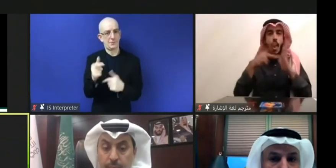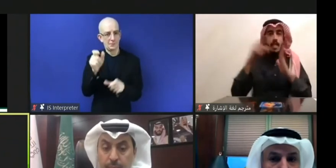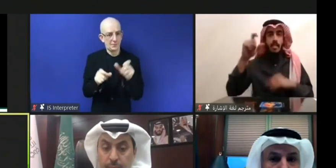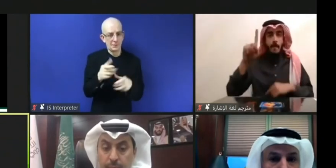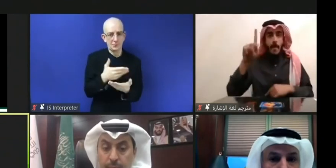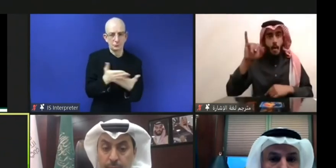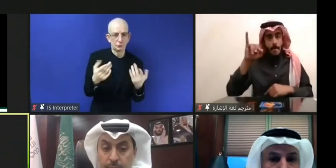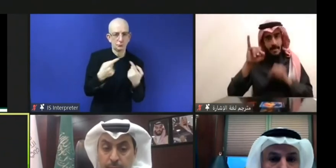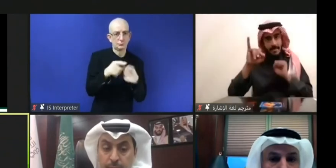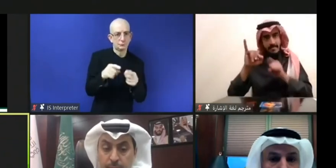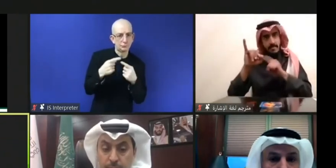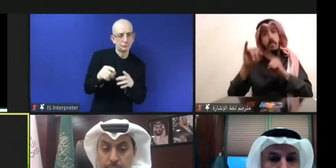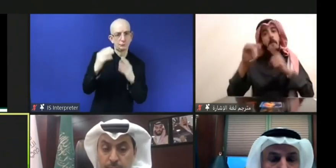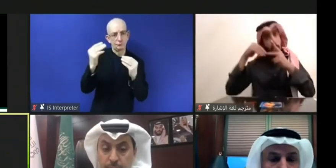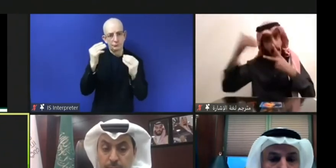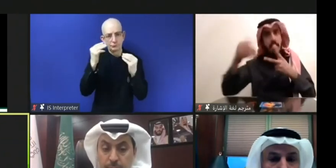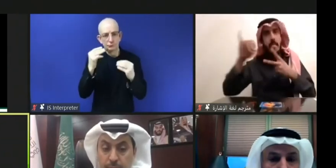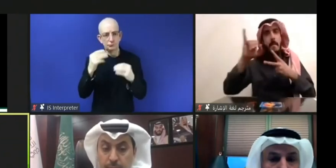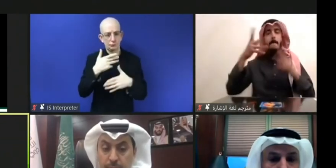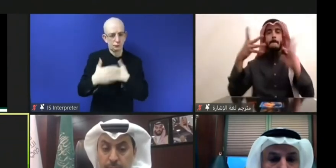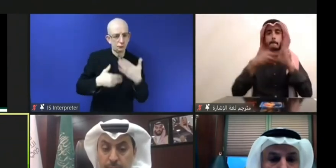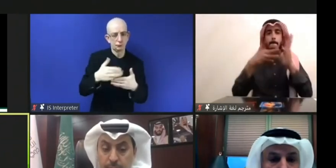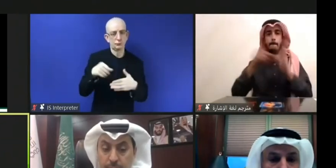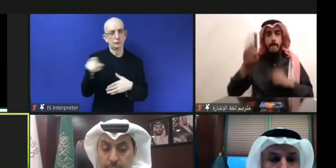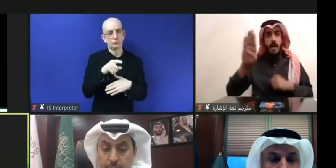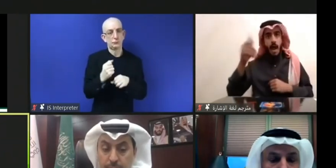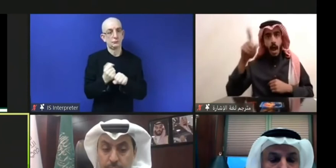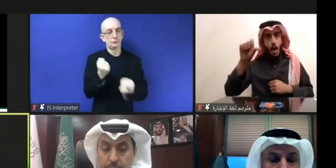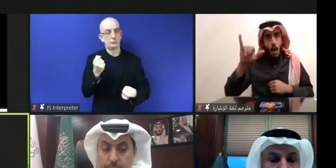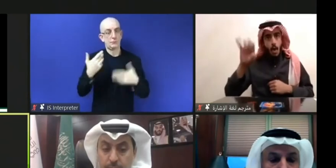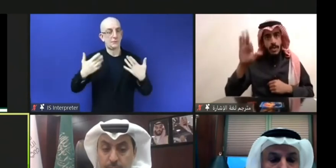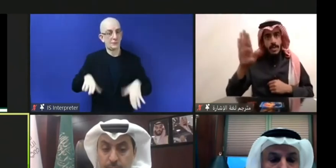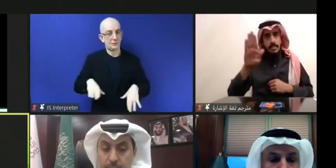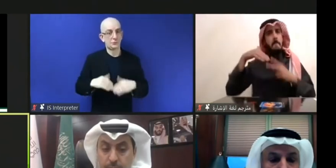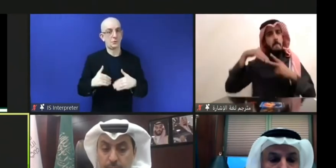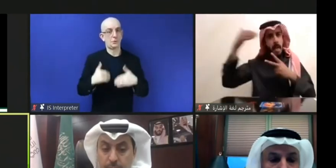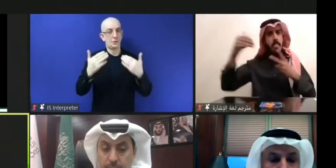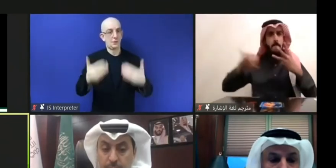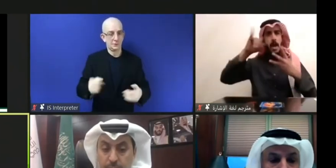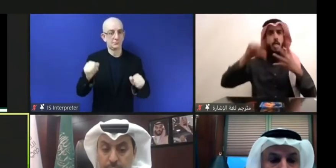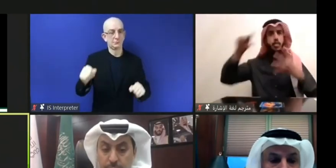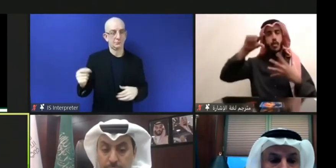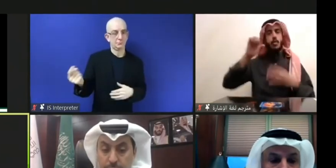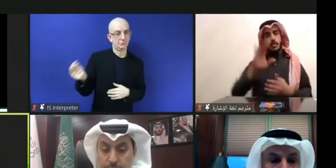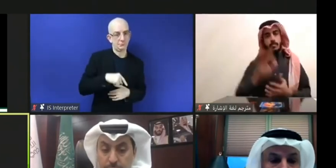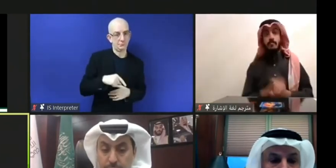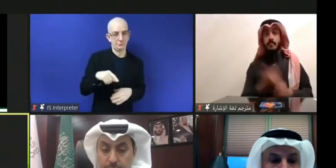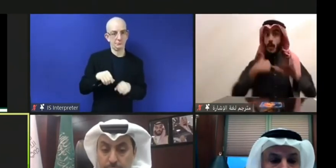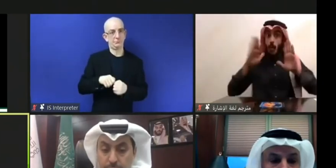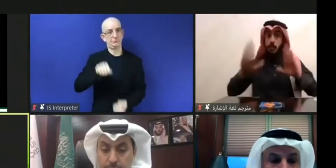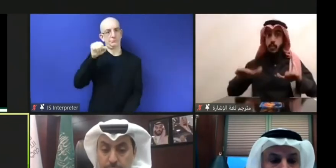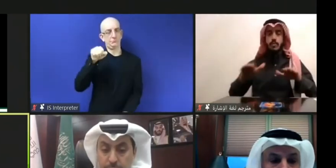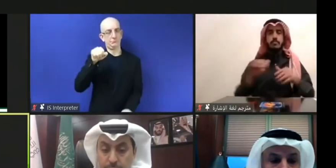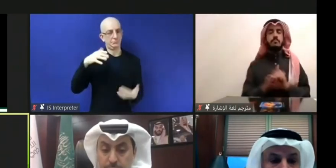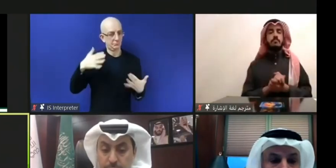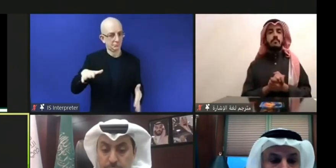postgraduate level, whether it's a master degree and the PhDs. We have wonderful examples of a wide variety of